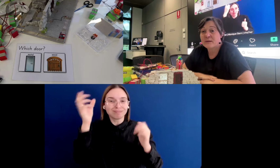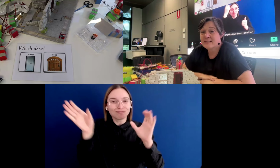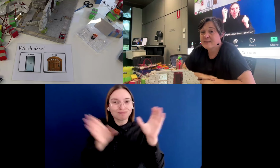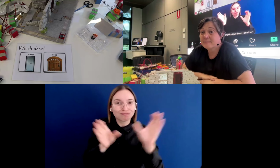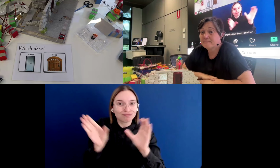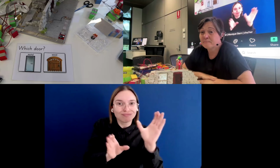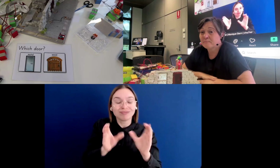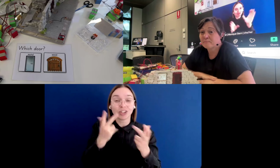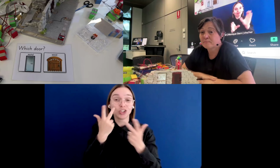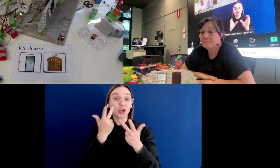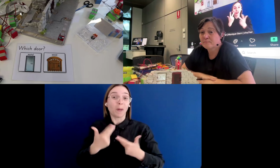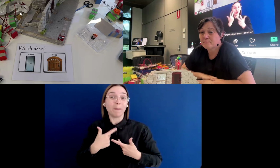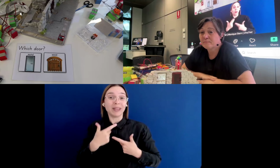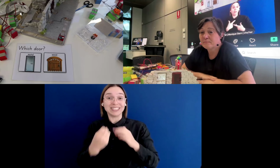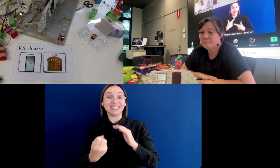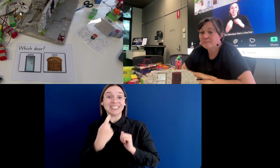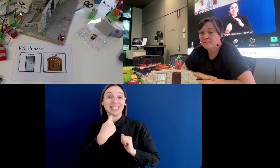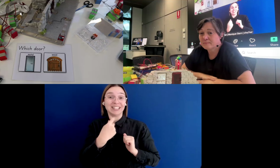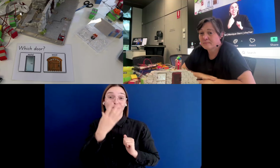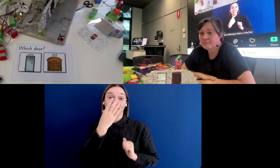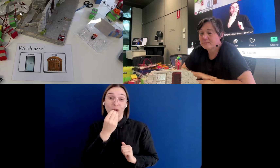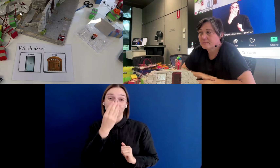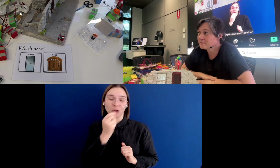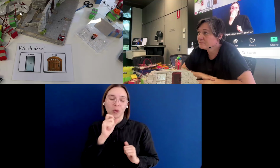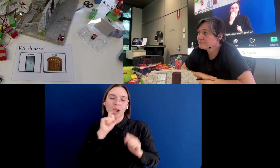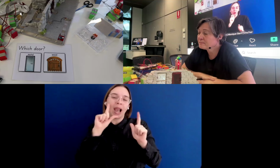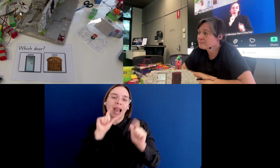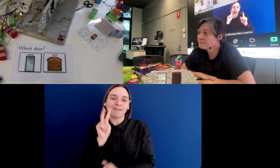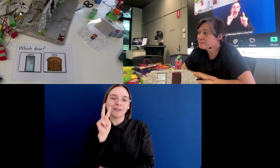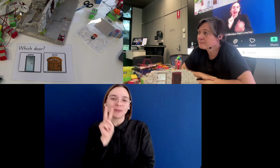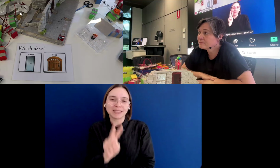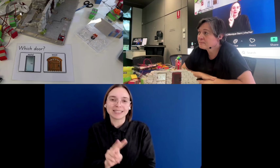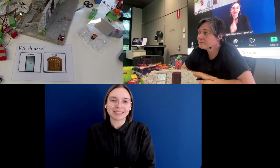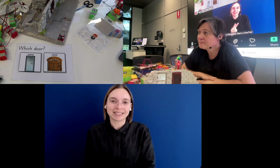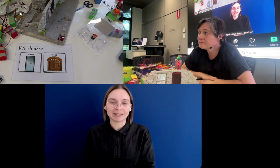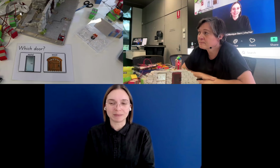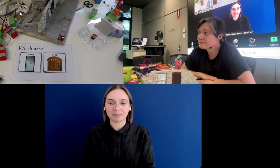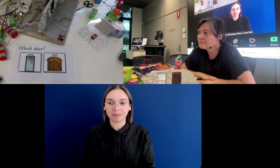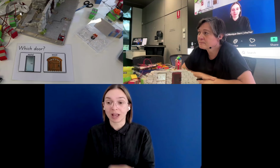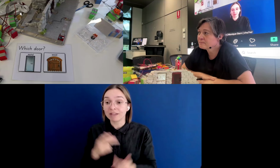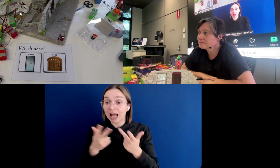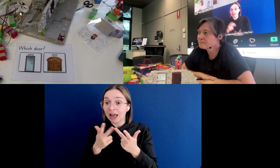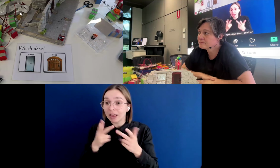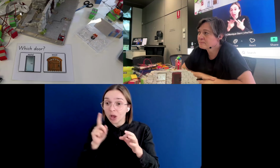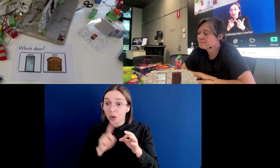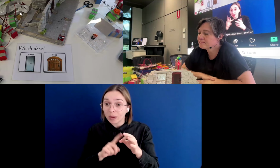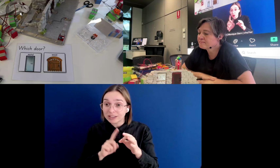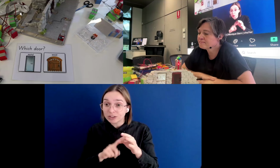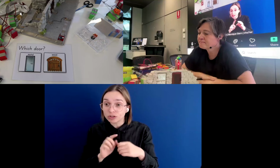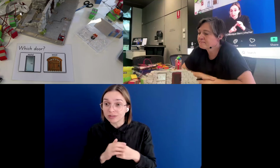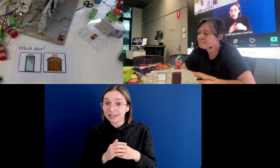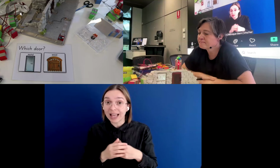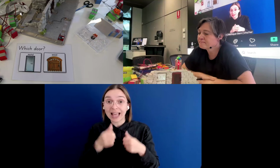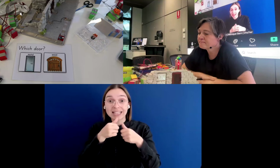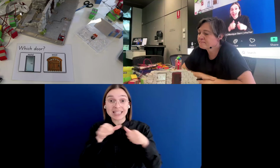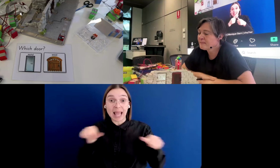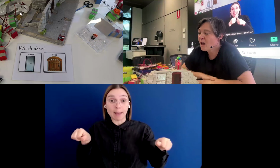Any other questions? We do have another question. Is there a length where the conductive tape will reach or stop working?